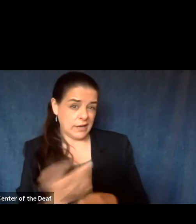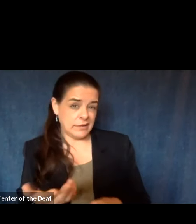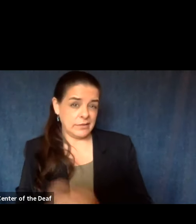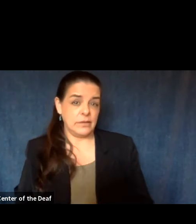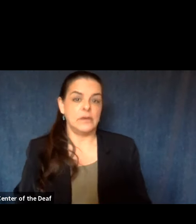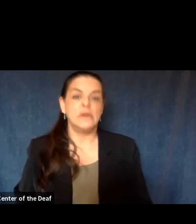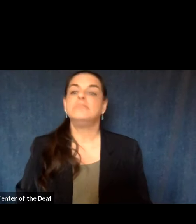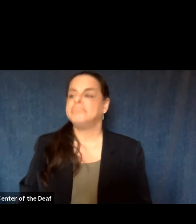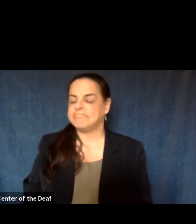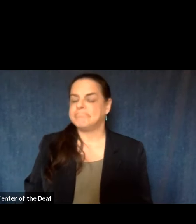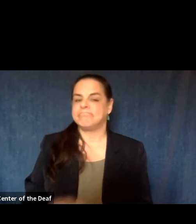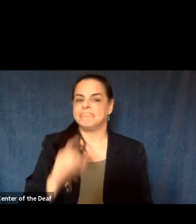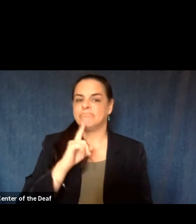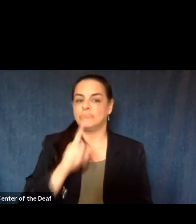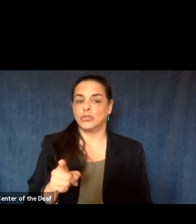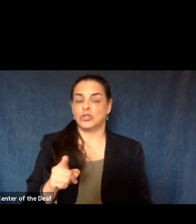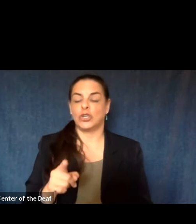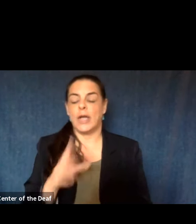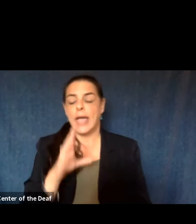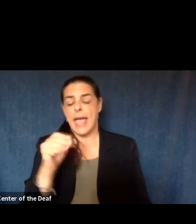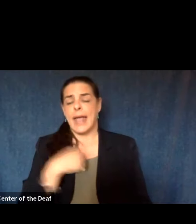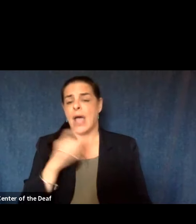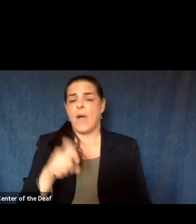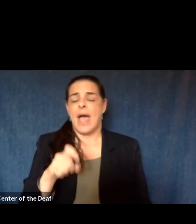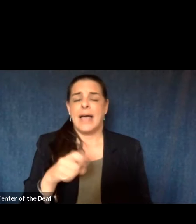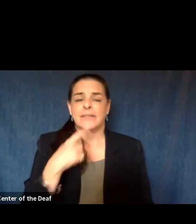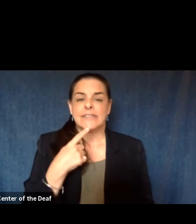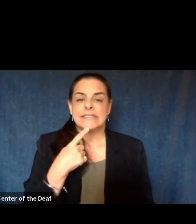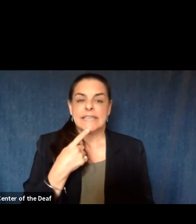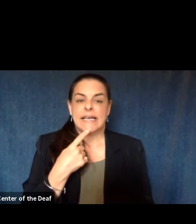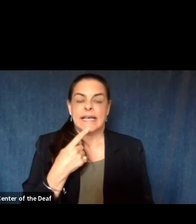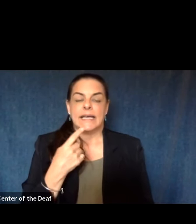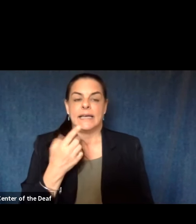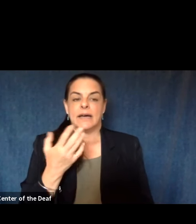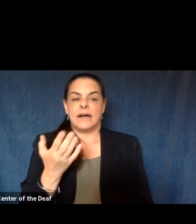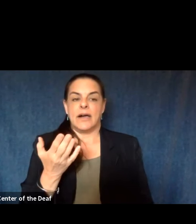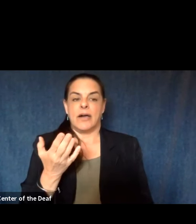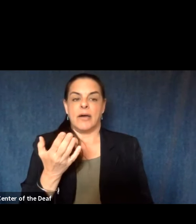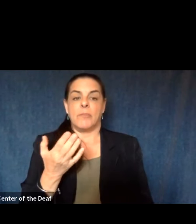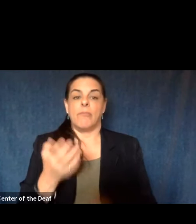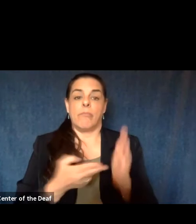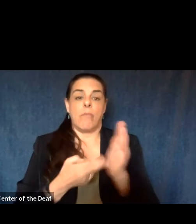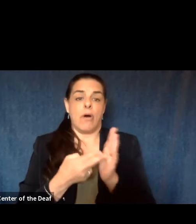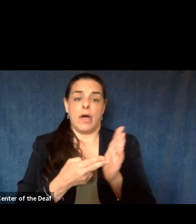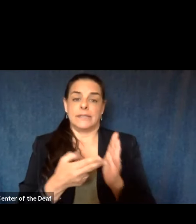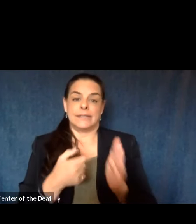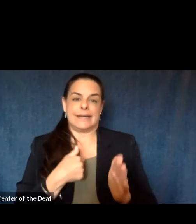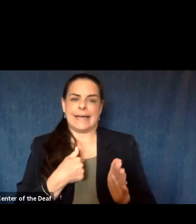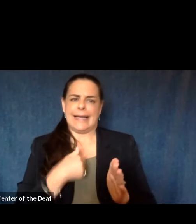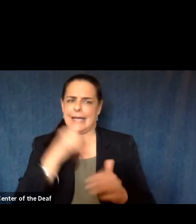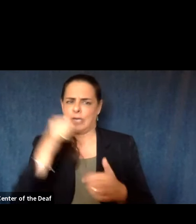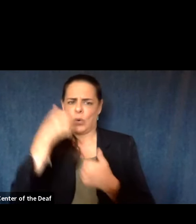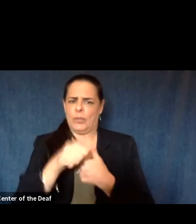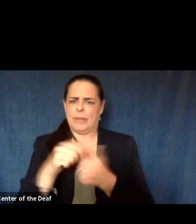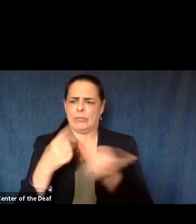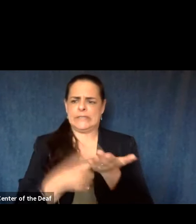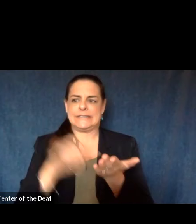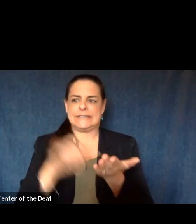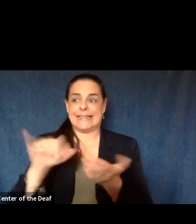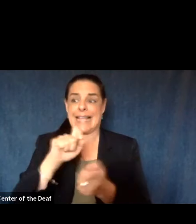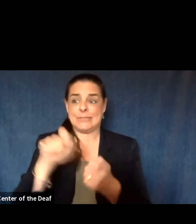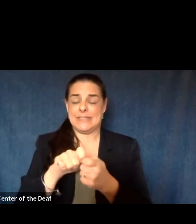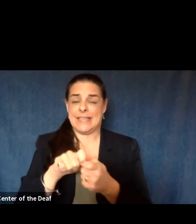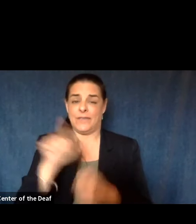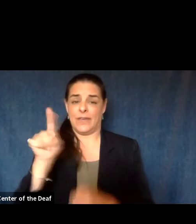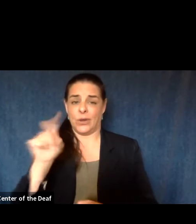right? Sure. And I guess what I have to say is that I honestly don't recall discussing that specific question